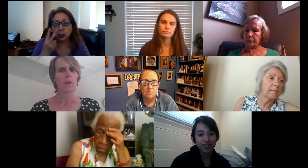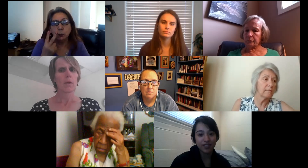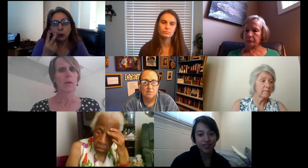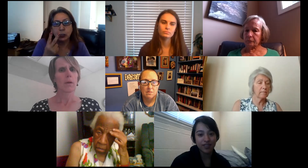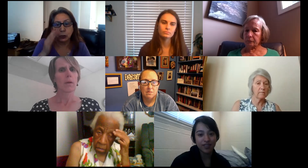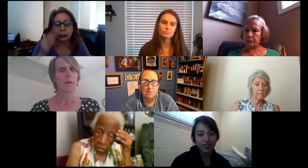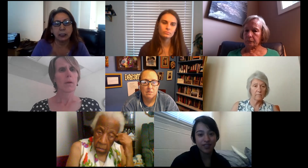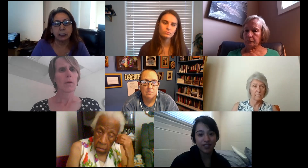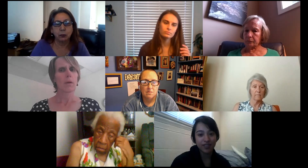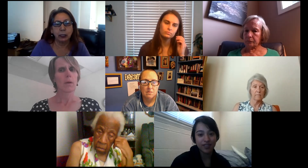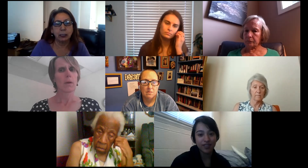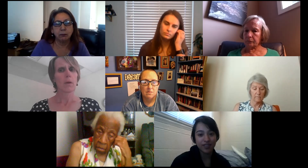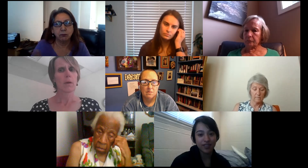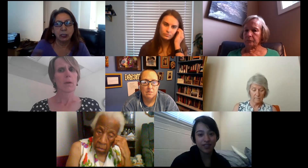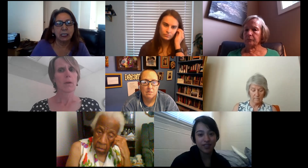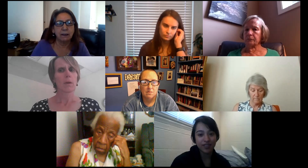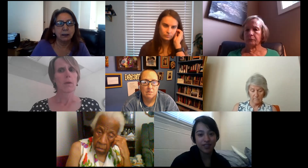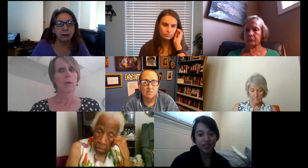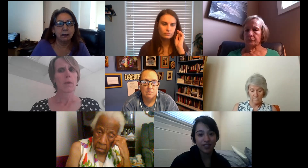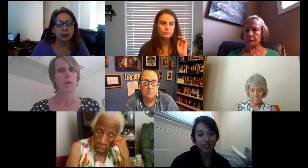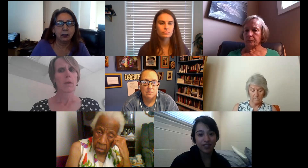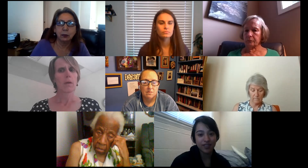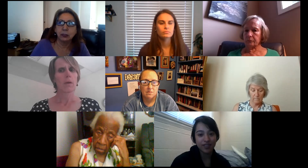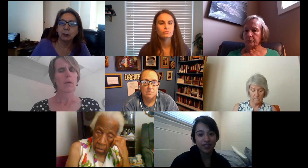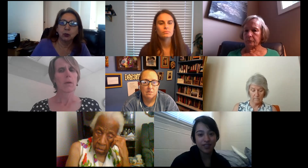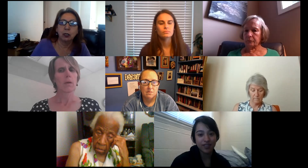2 boys, 2 sons, right now 11, and the other one's gonna be 12.